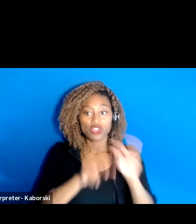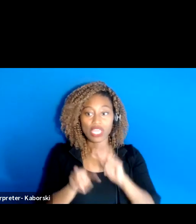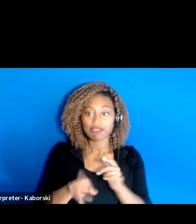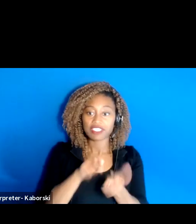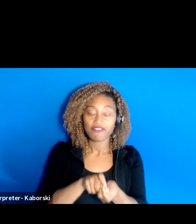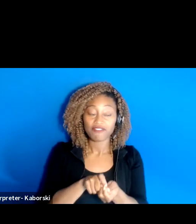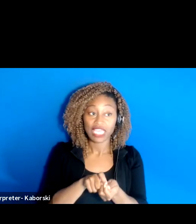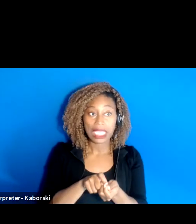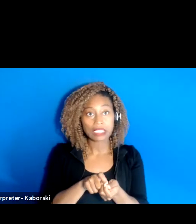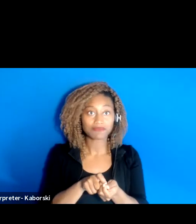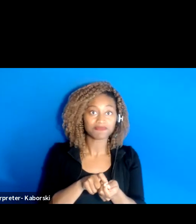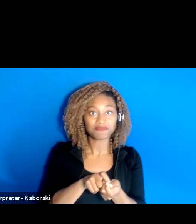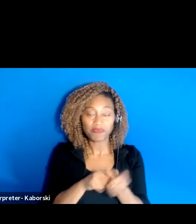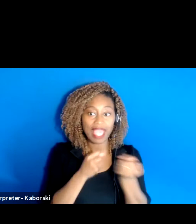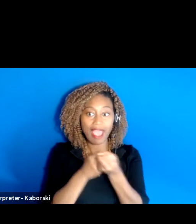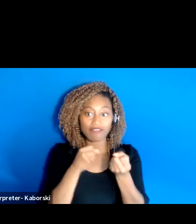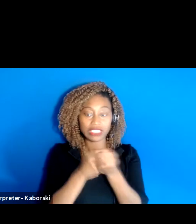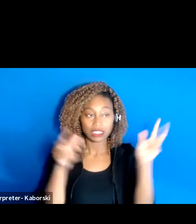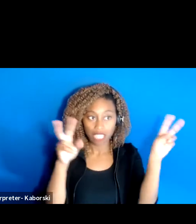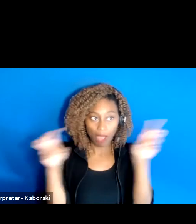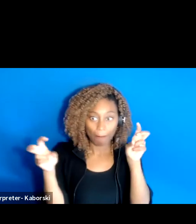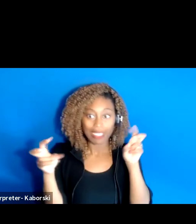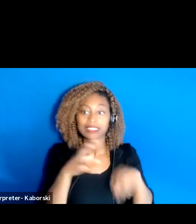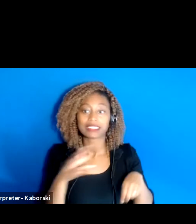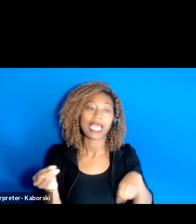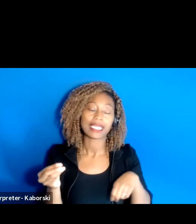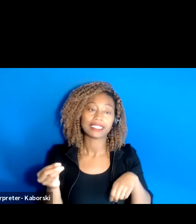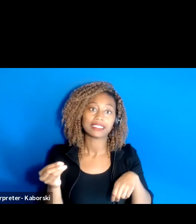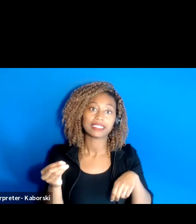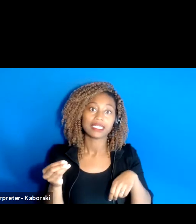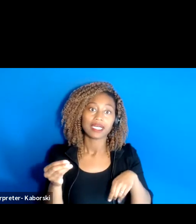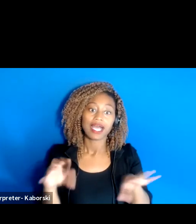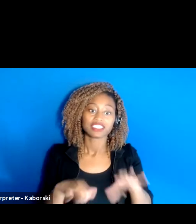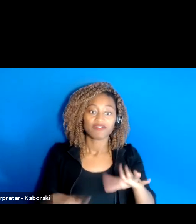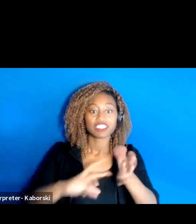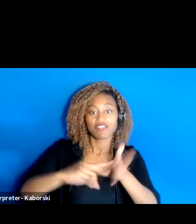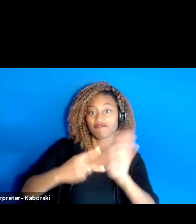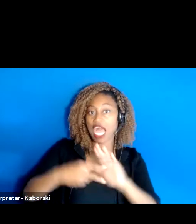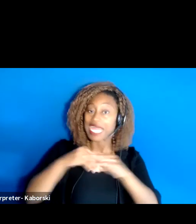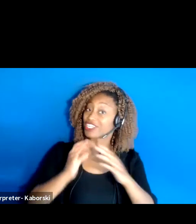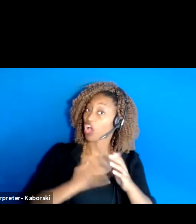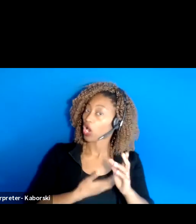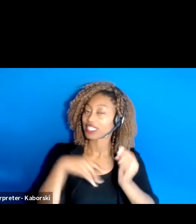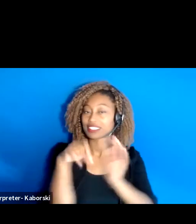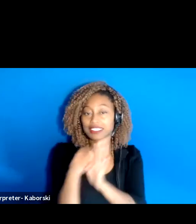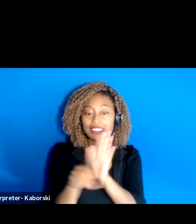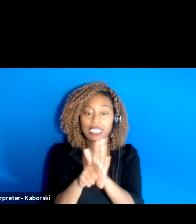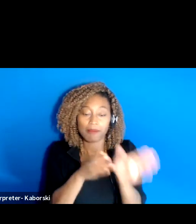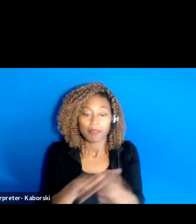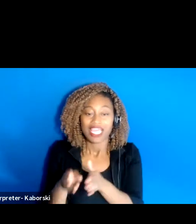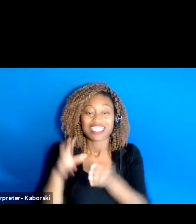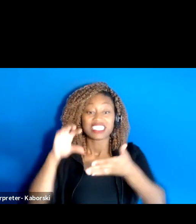advocacy topics and activities that were defined in our state plan in section 1, which